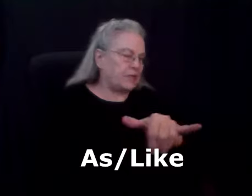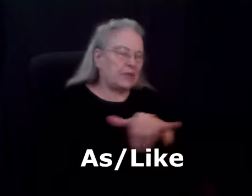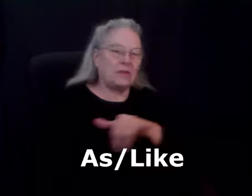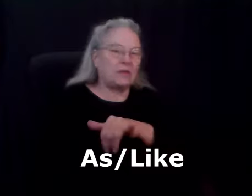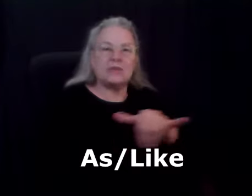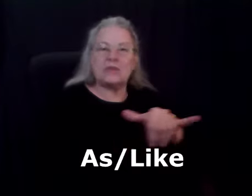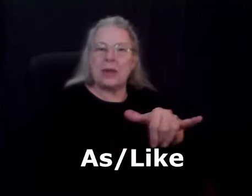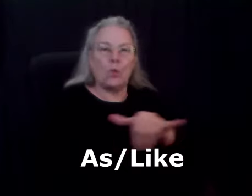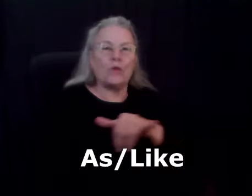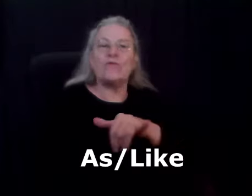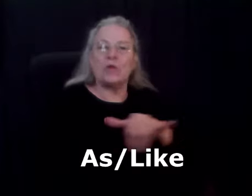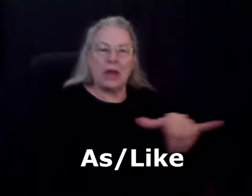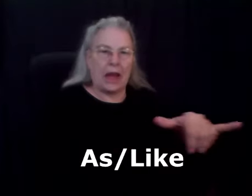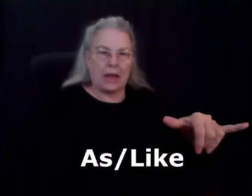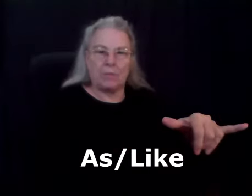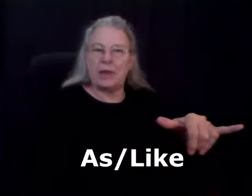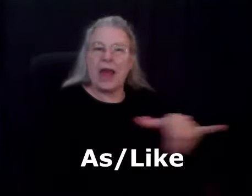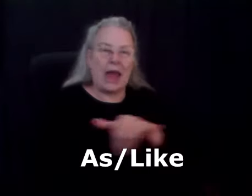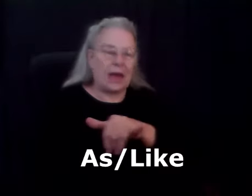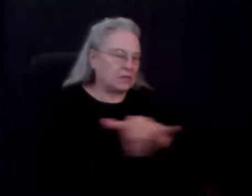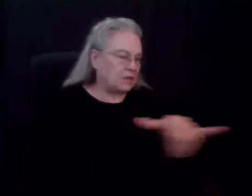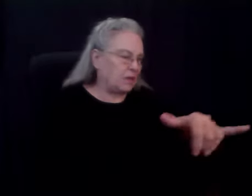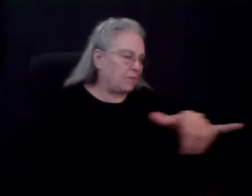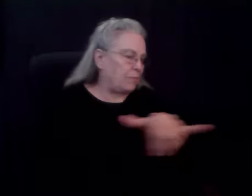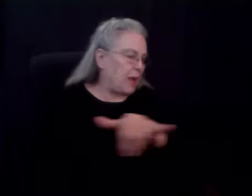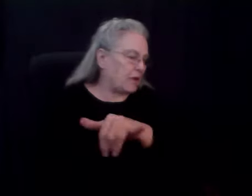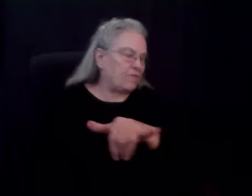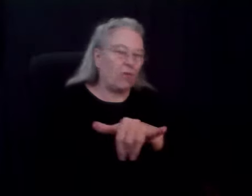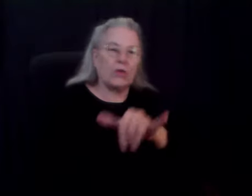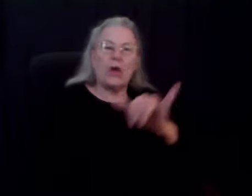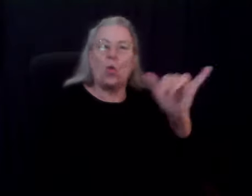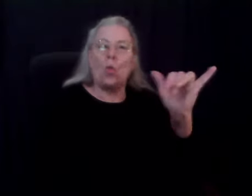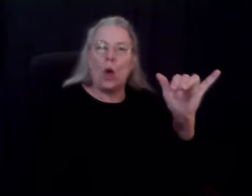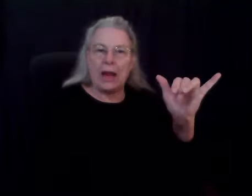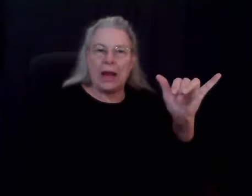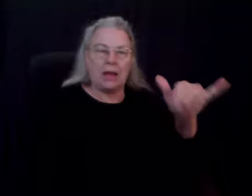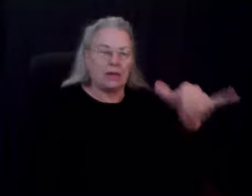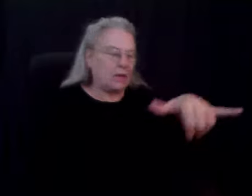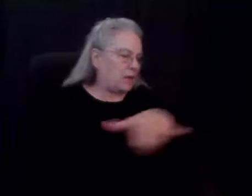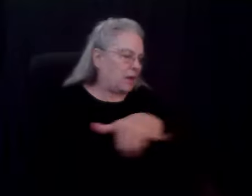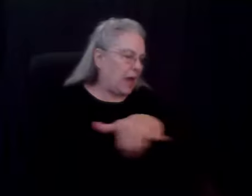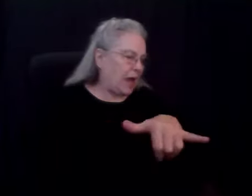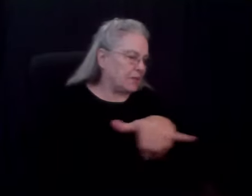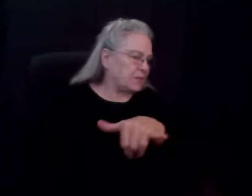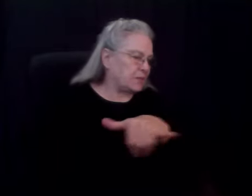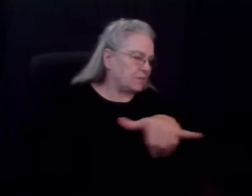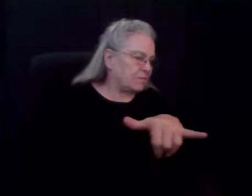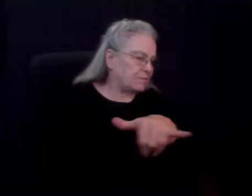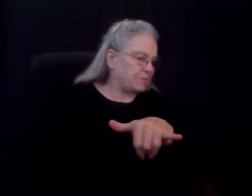The same word for like, but as. Back and forth. Y hand. As.